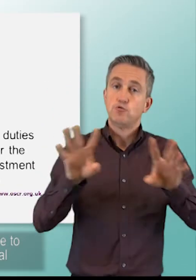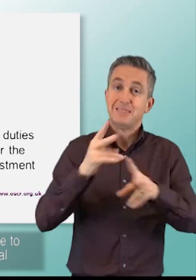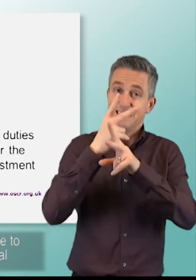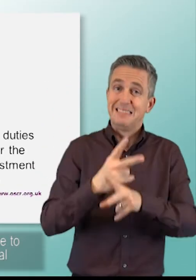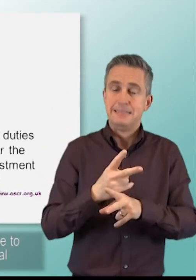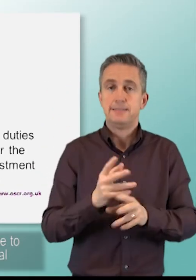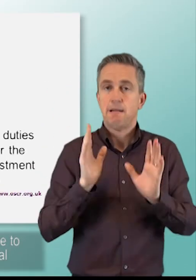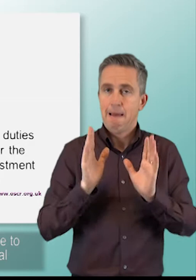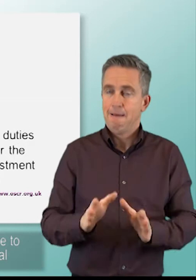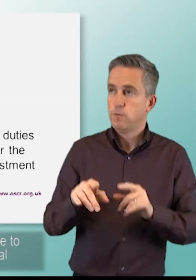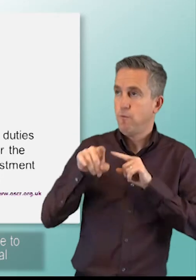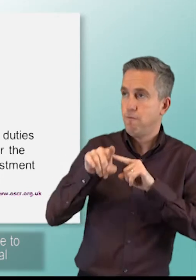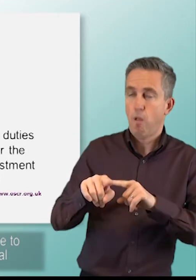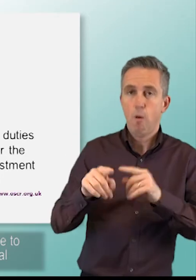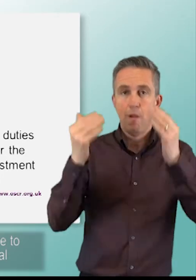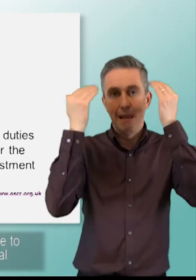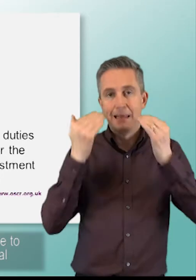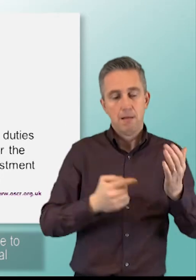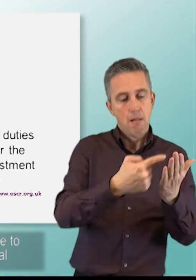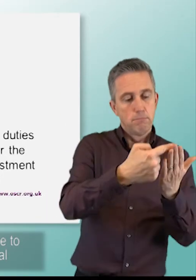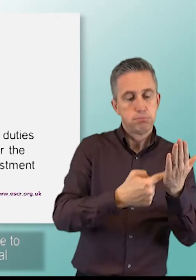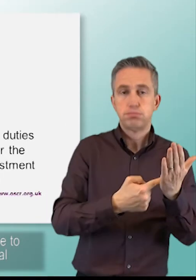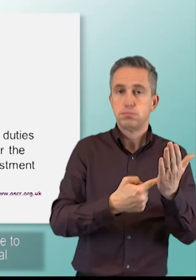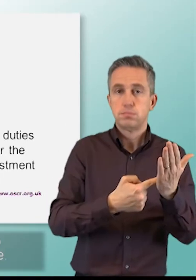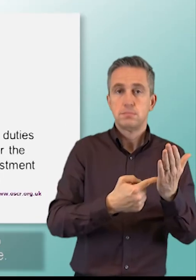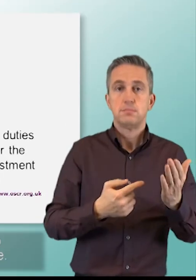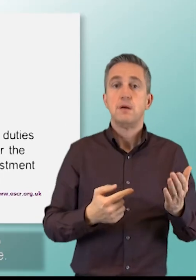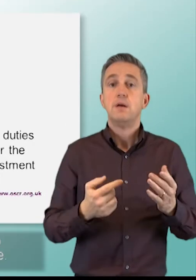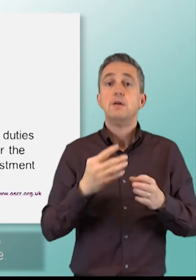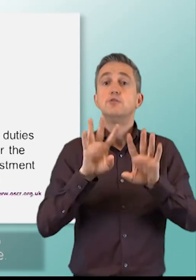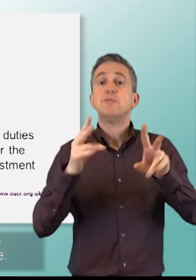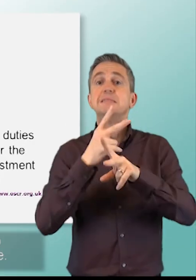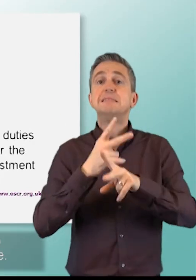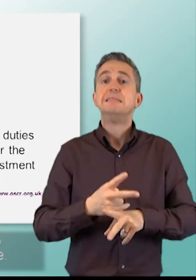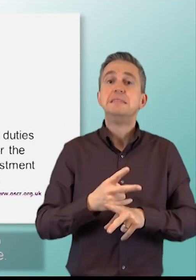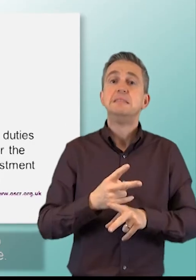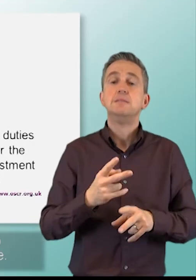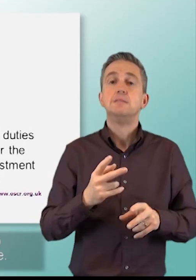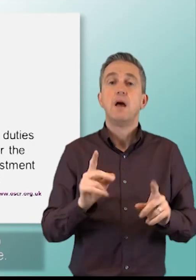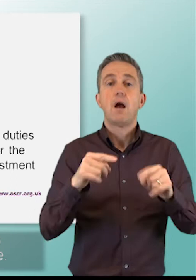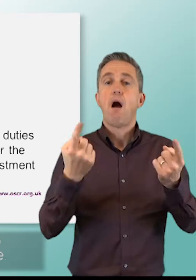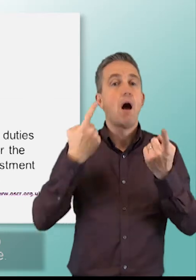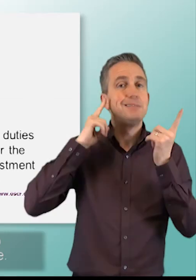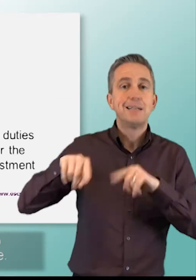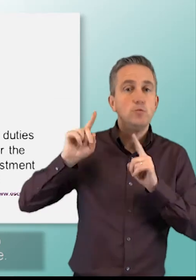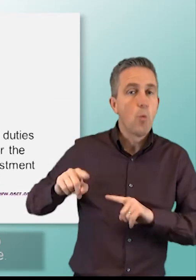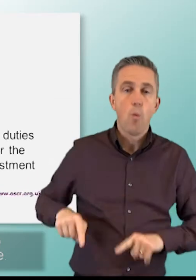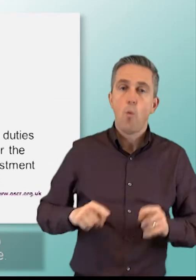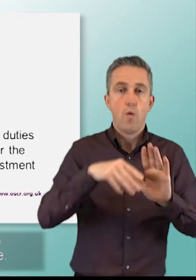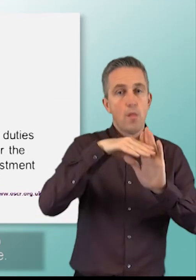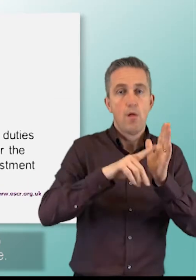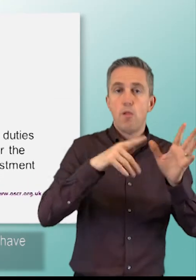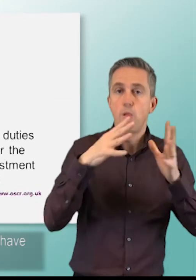that trustees have to demonstrate and carry out because they are legal requirements. There's no choice for trustees to make about whether or not these